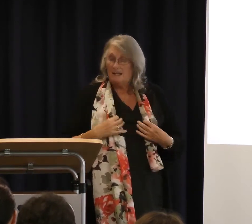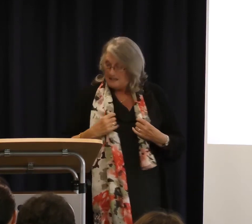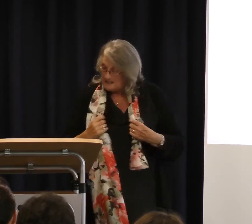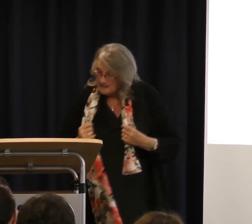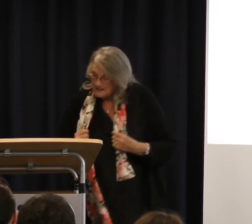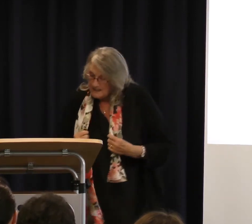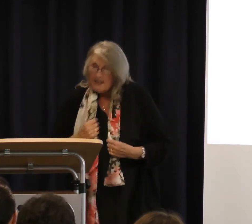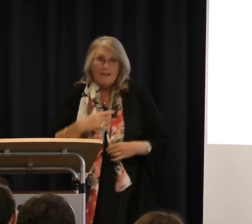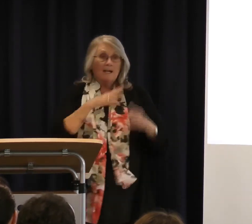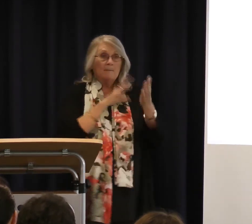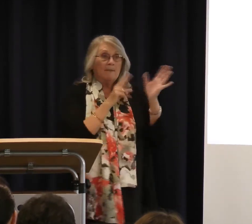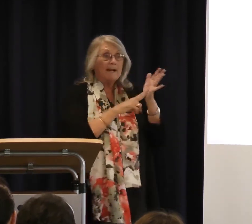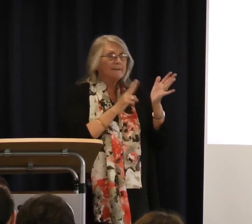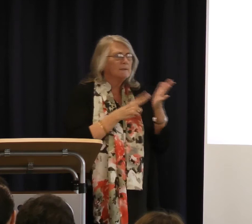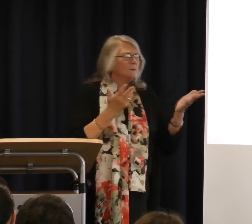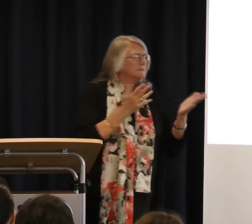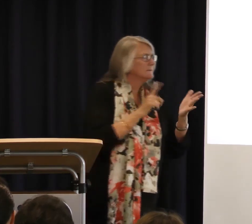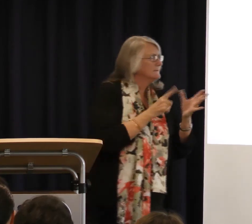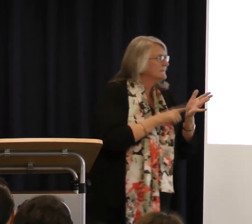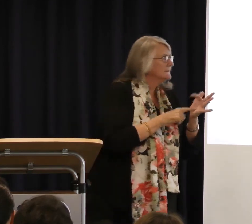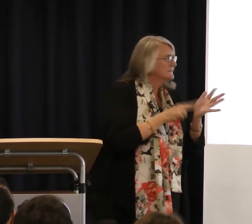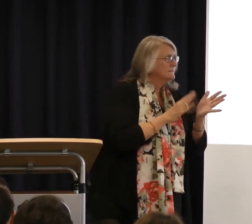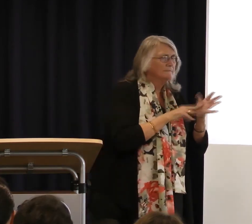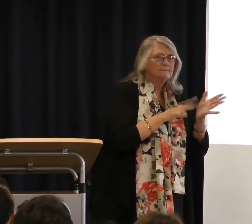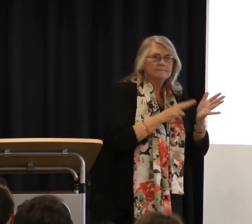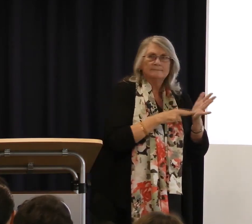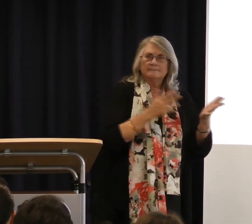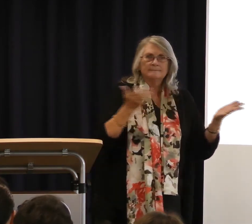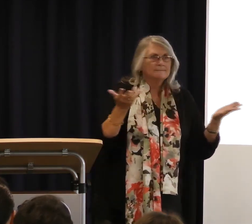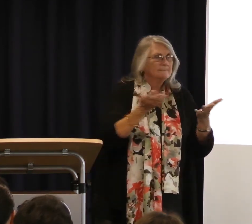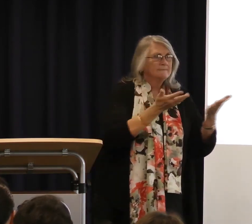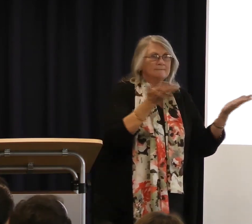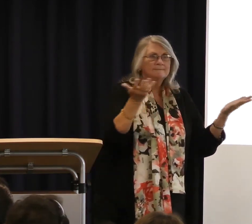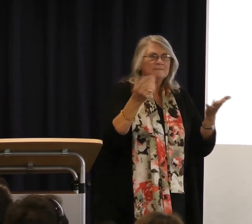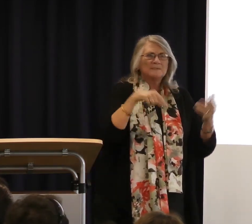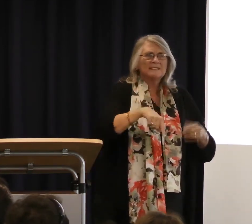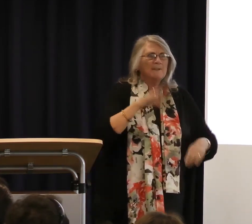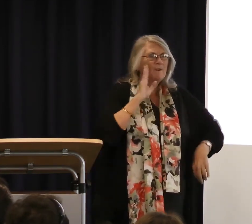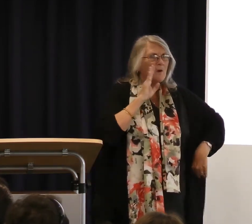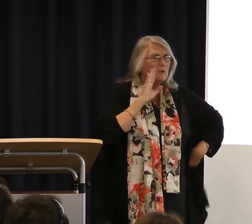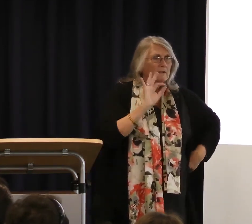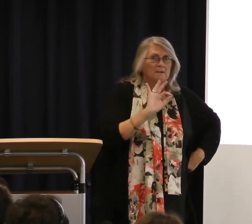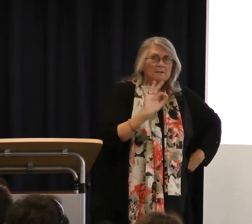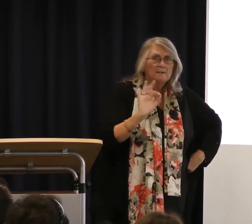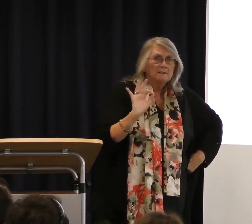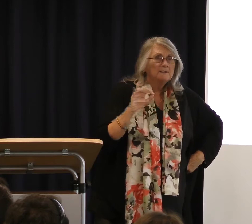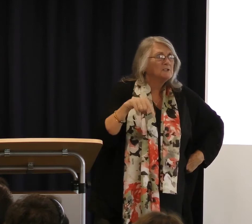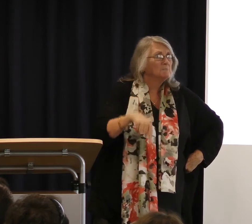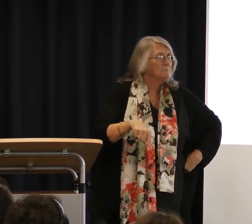The first committee I'm going to mention is, where's Leslie Mann? He was here before, I've seen him.